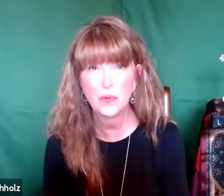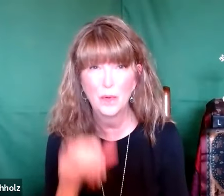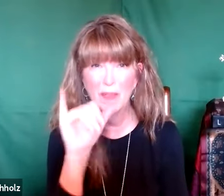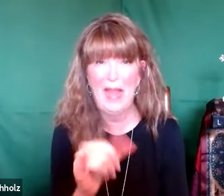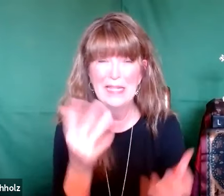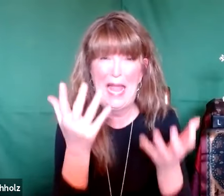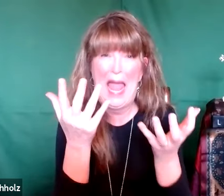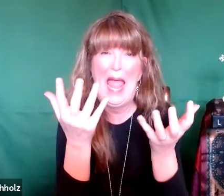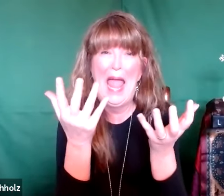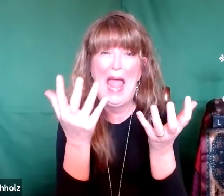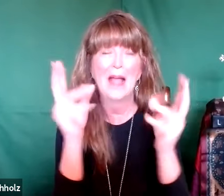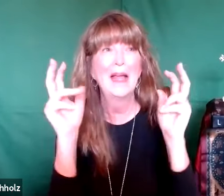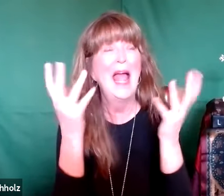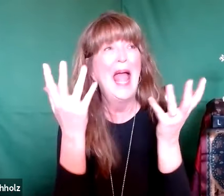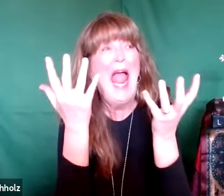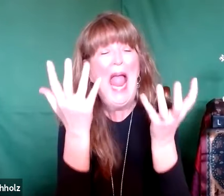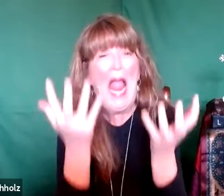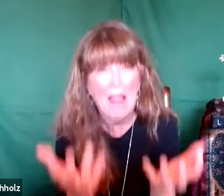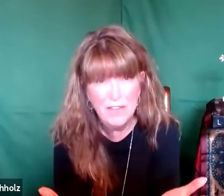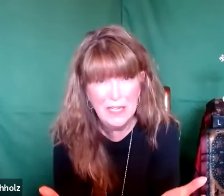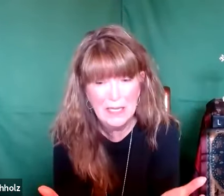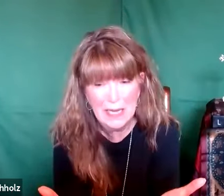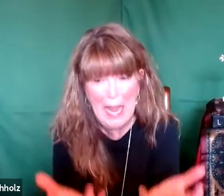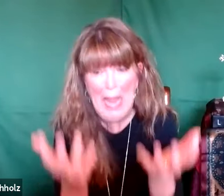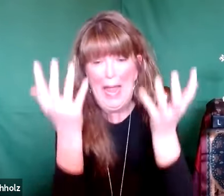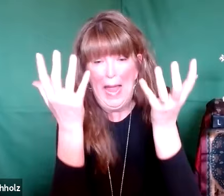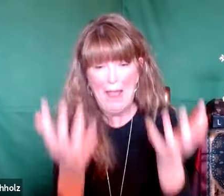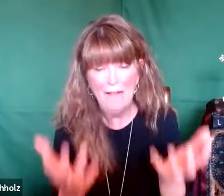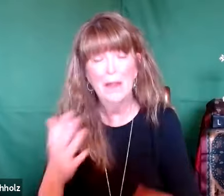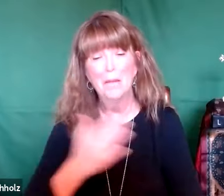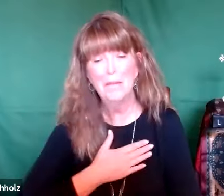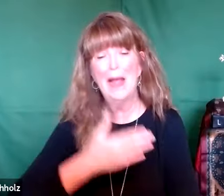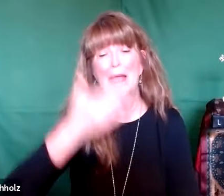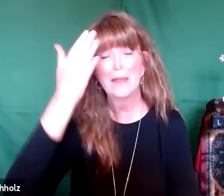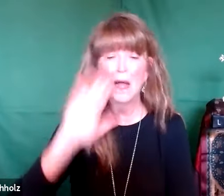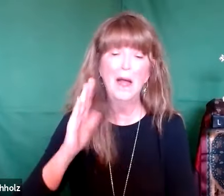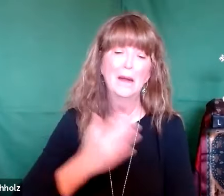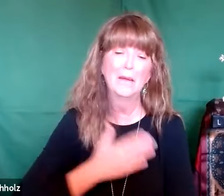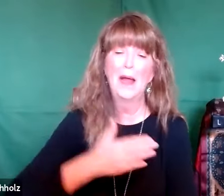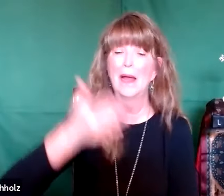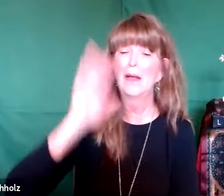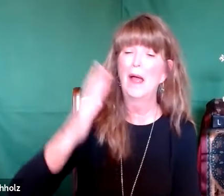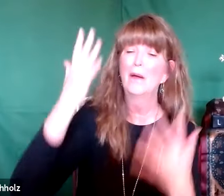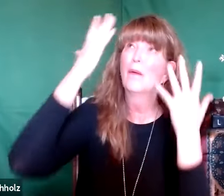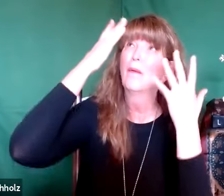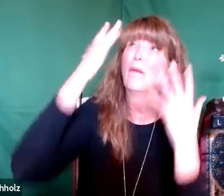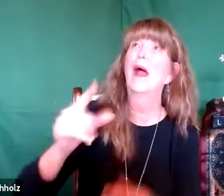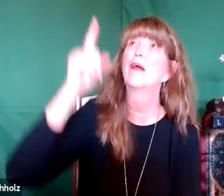And Jesus' last words are incredibly heavy. They weigh on us. He is crying, my